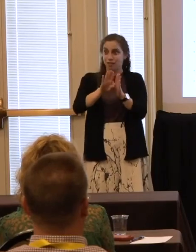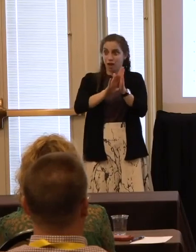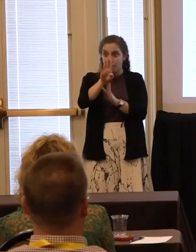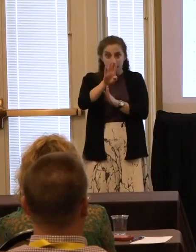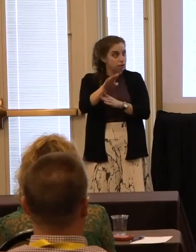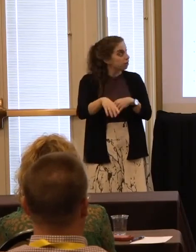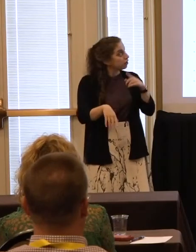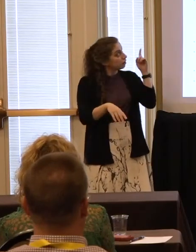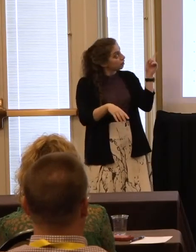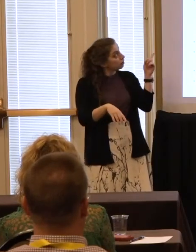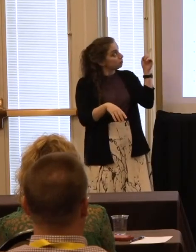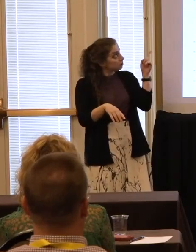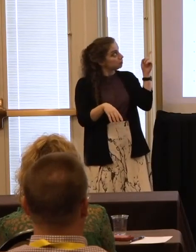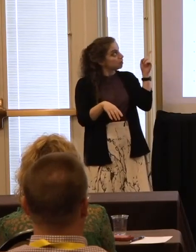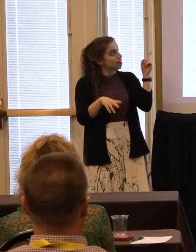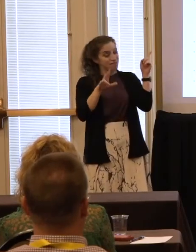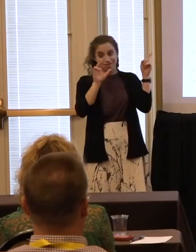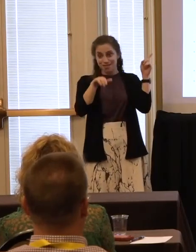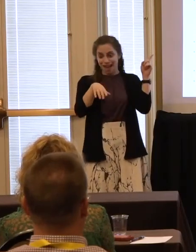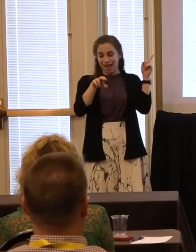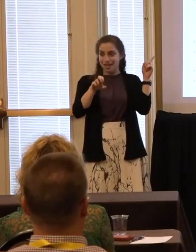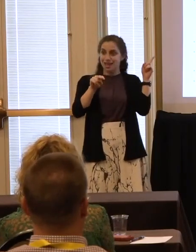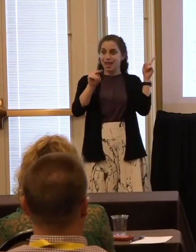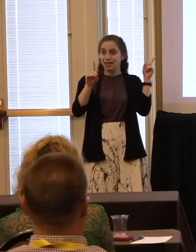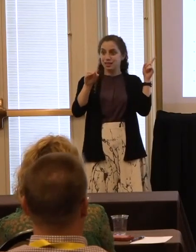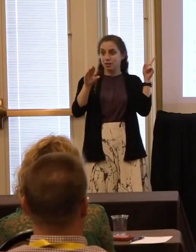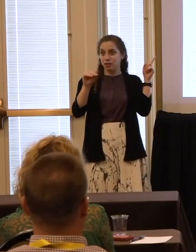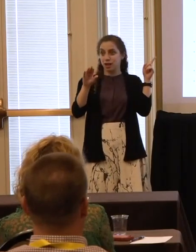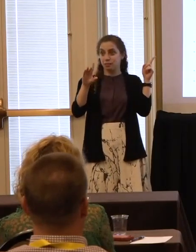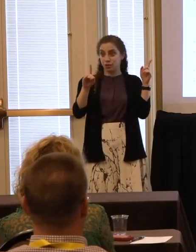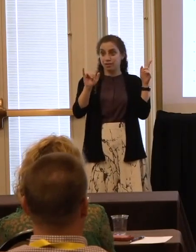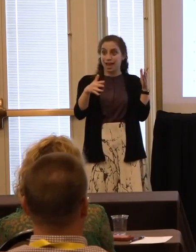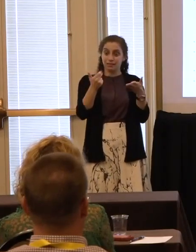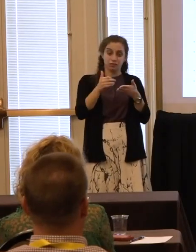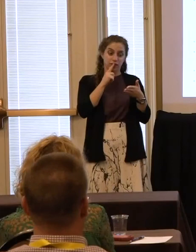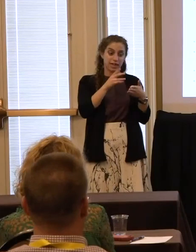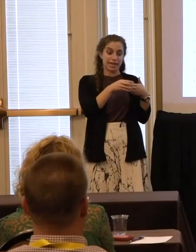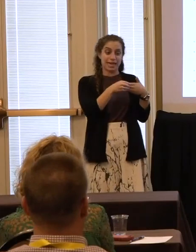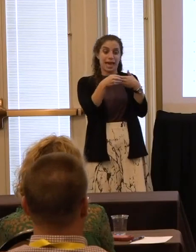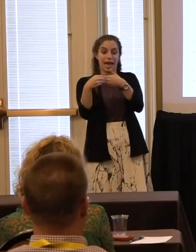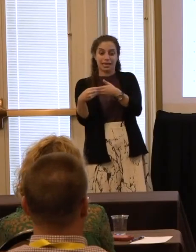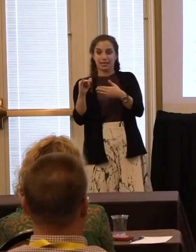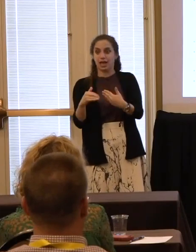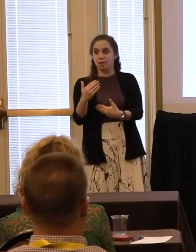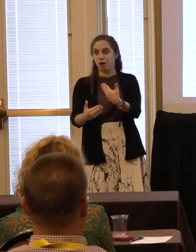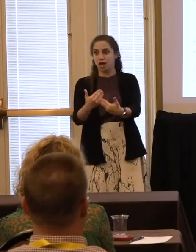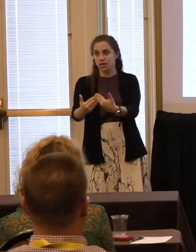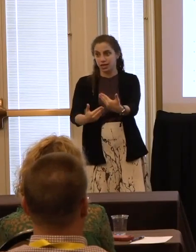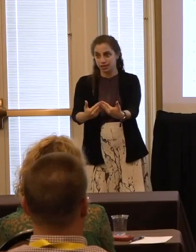the endocannabinoid system is guiding that process.